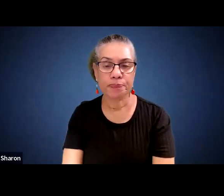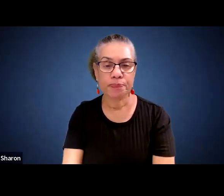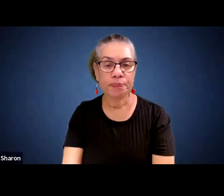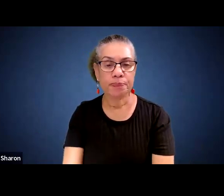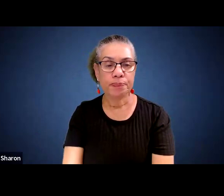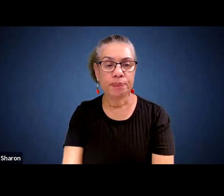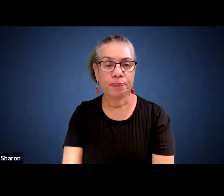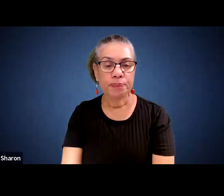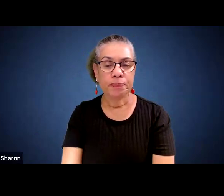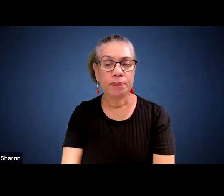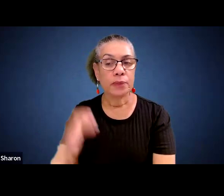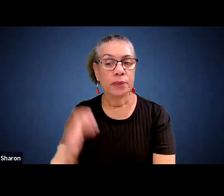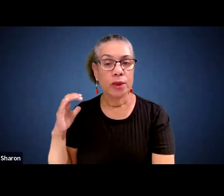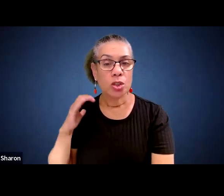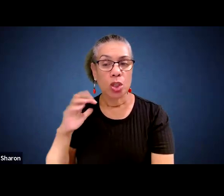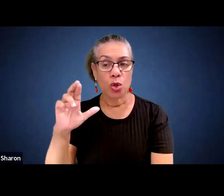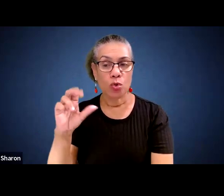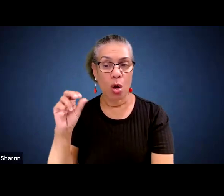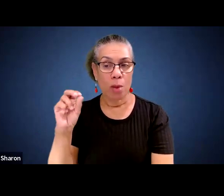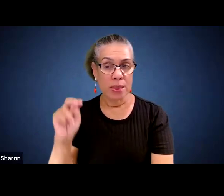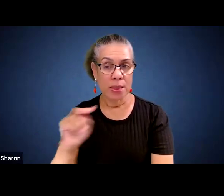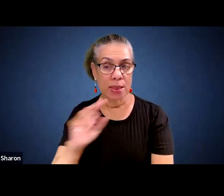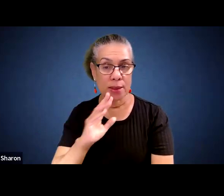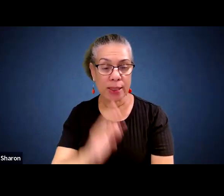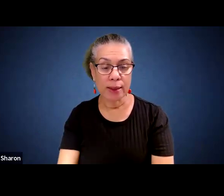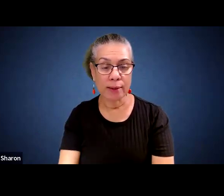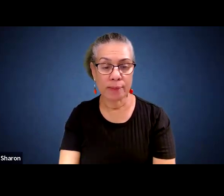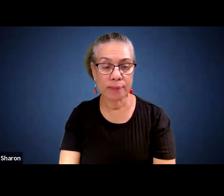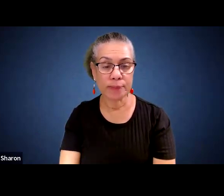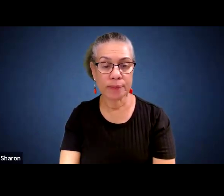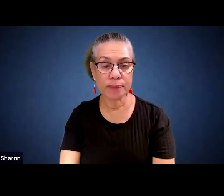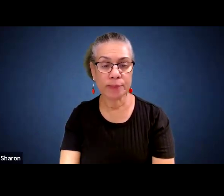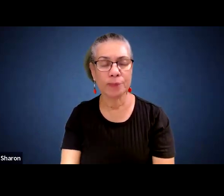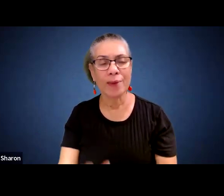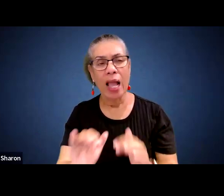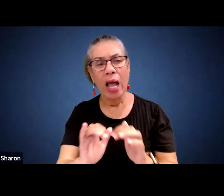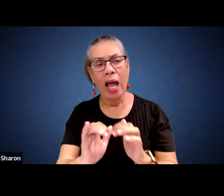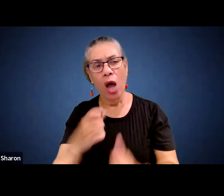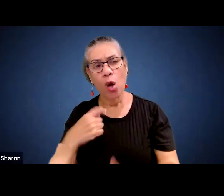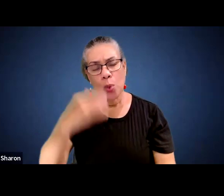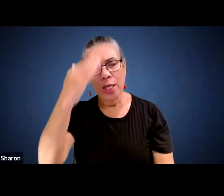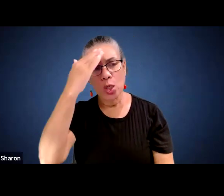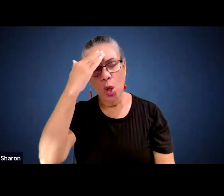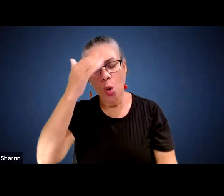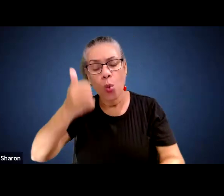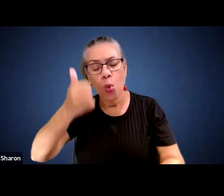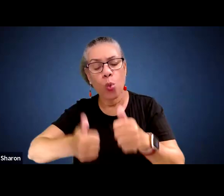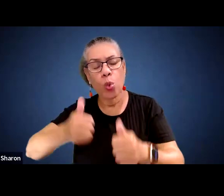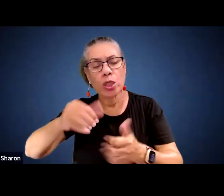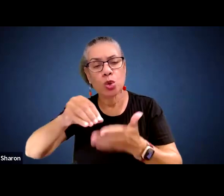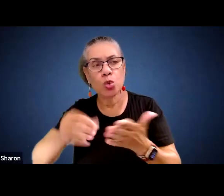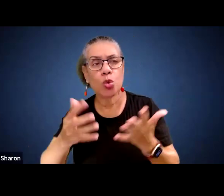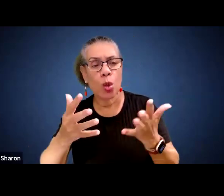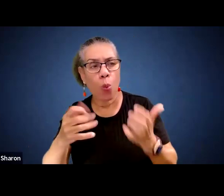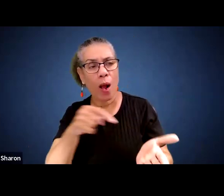in, how do we know which students are interested in this kind of programming?